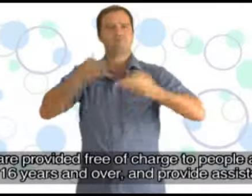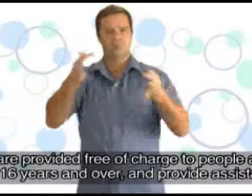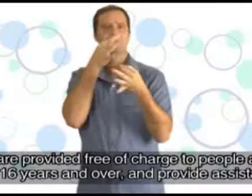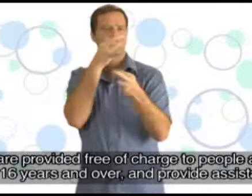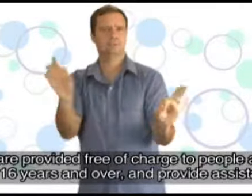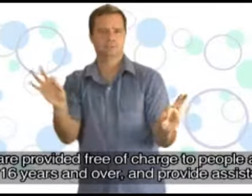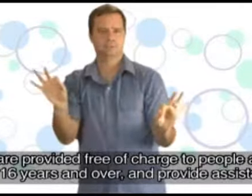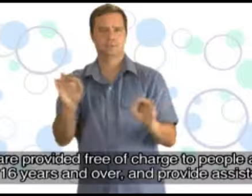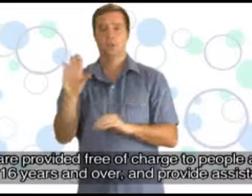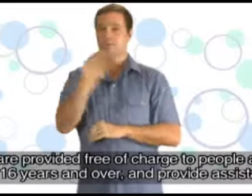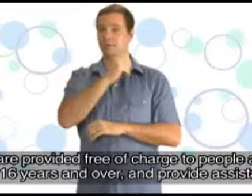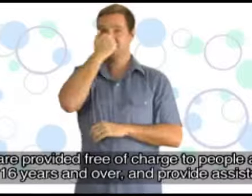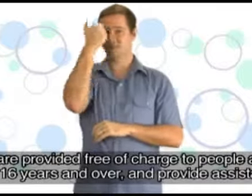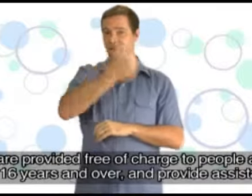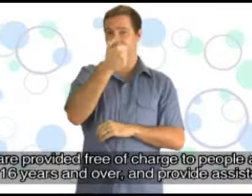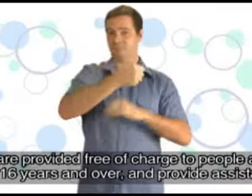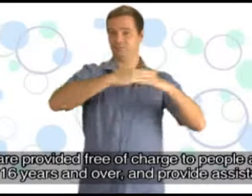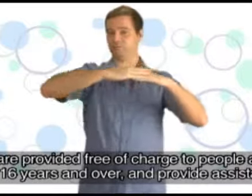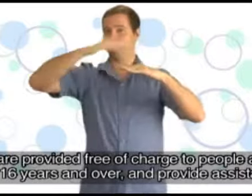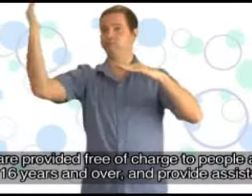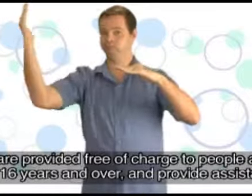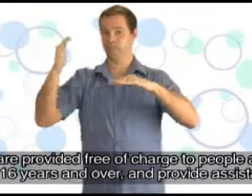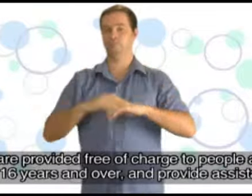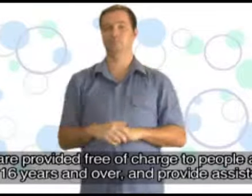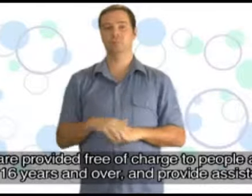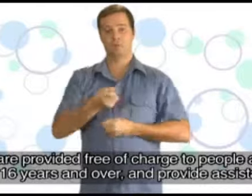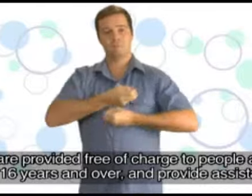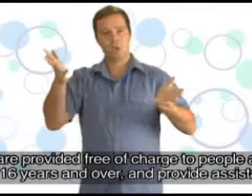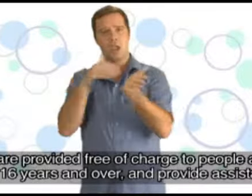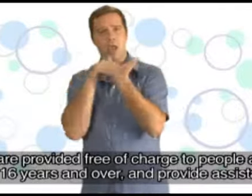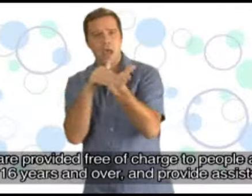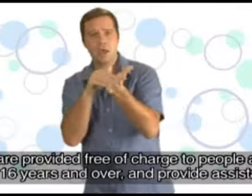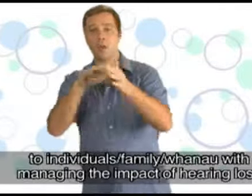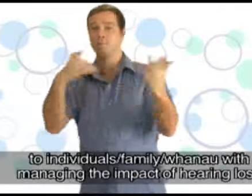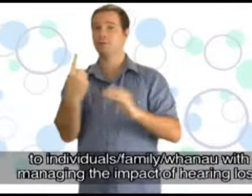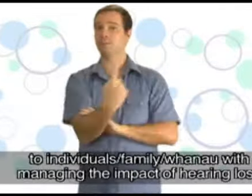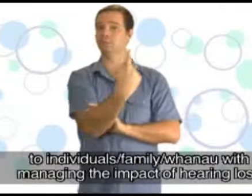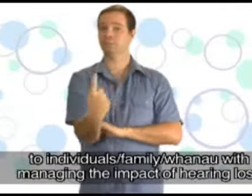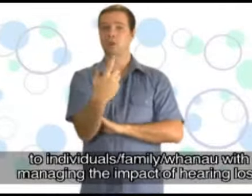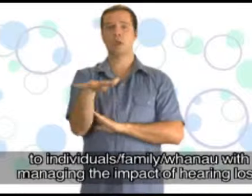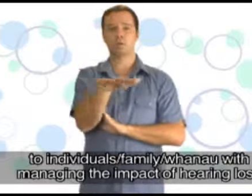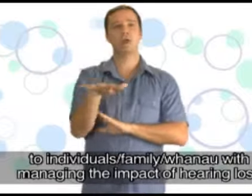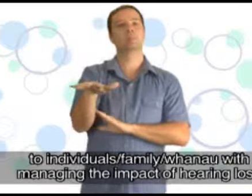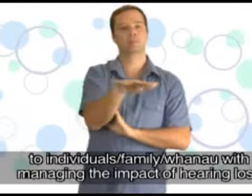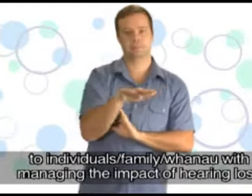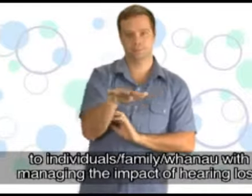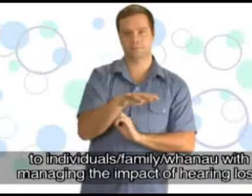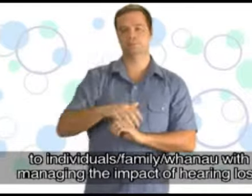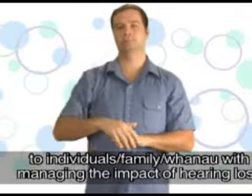are provided free of charge to people aged 16 years and over and provide assistance to individuals, family, whānau